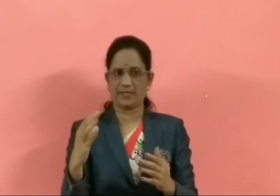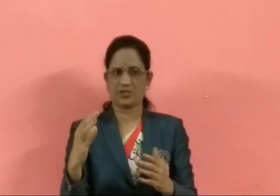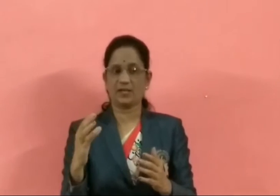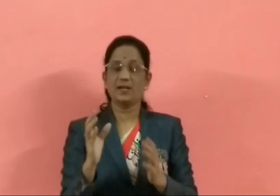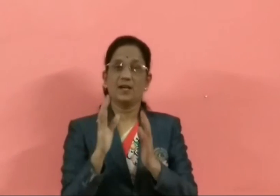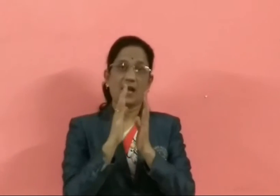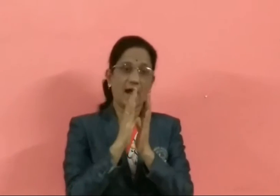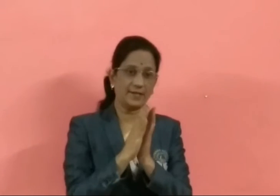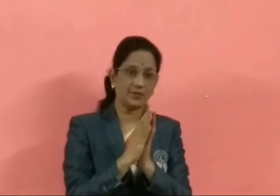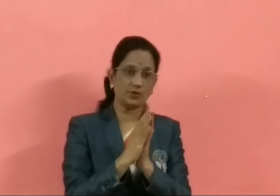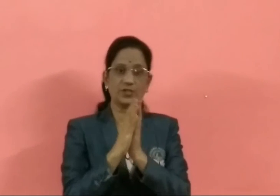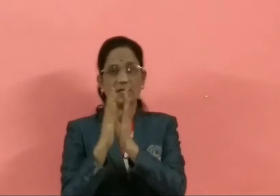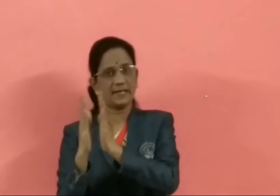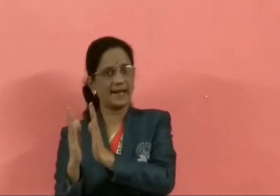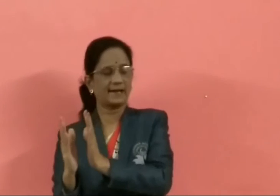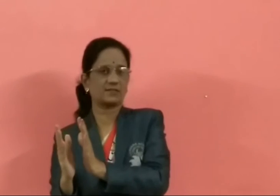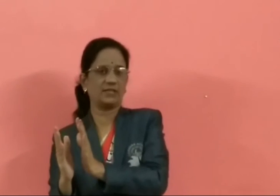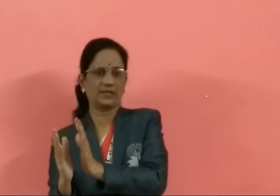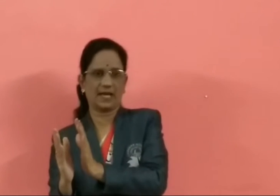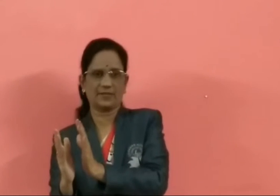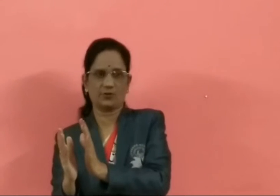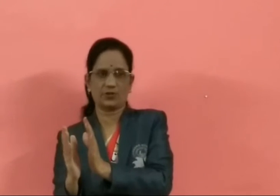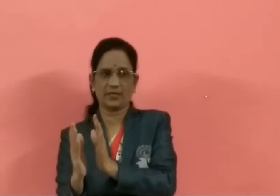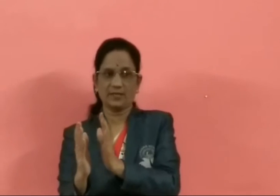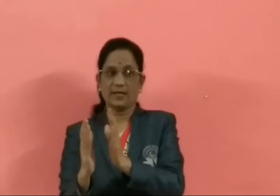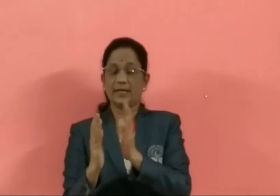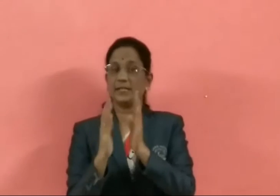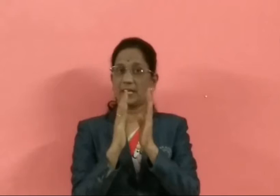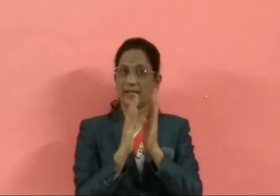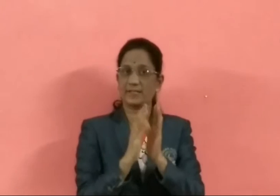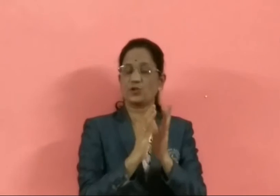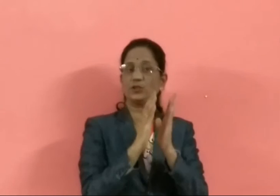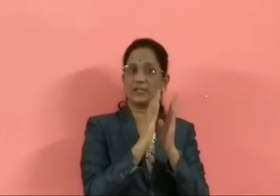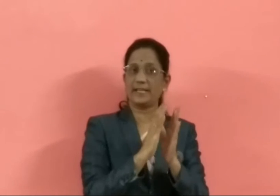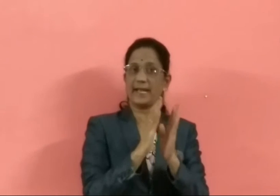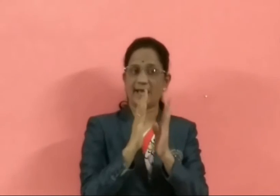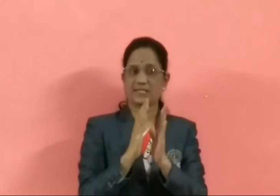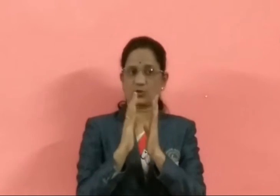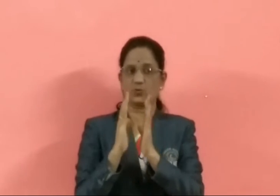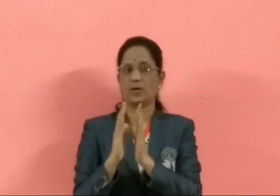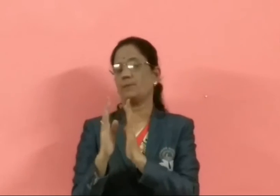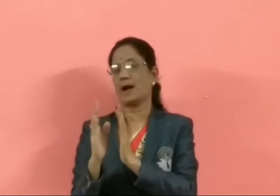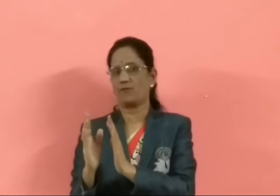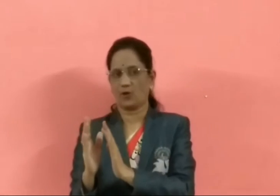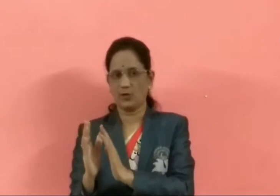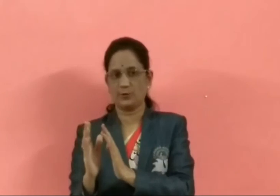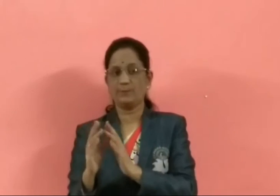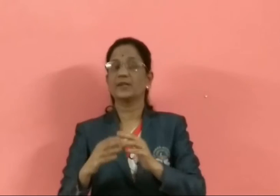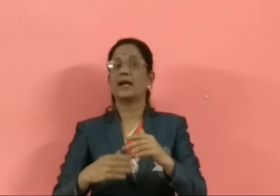pressure, hydrogen reacts with nitrogen in the ratio 3:1 by volume and